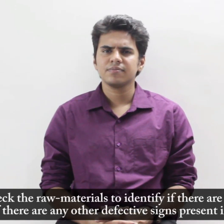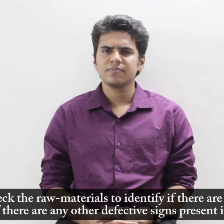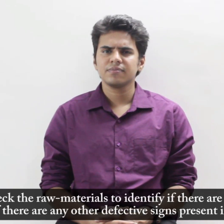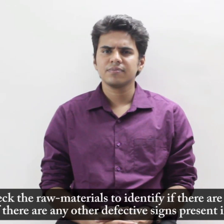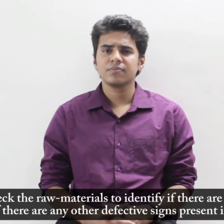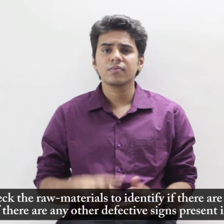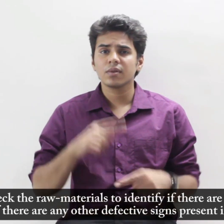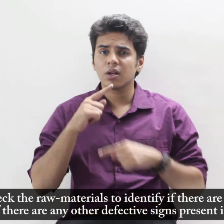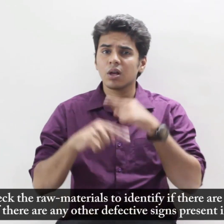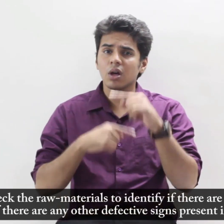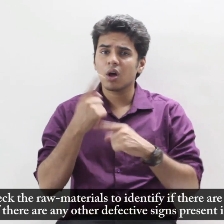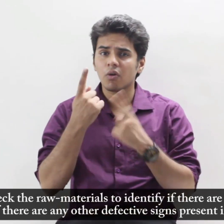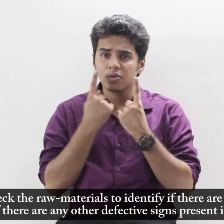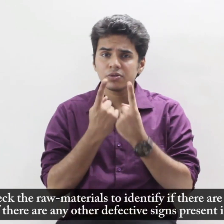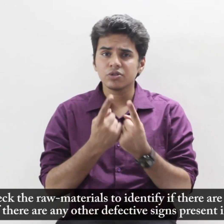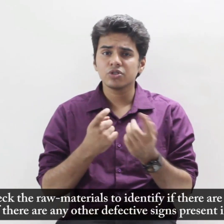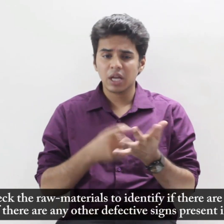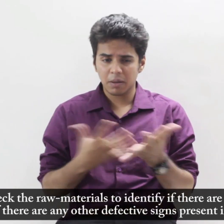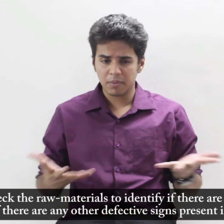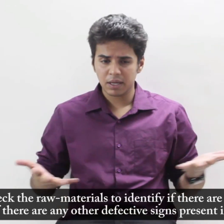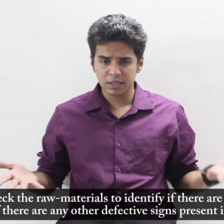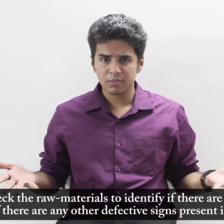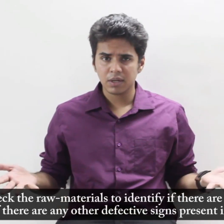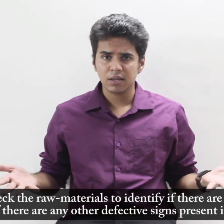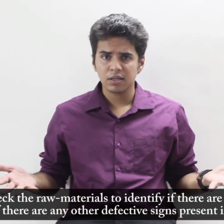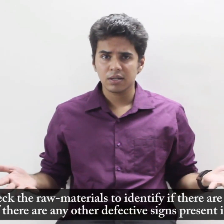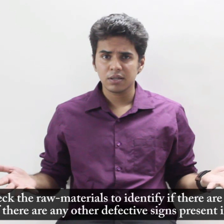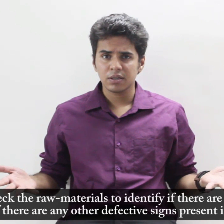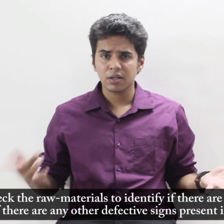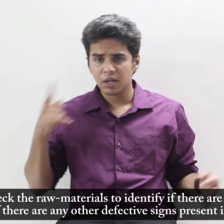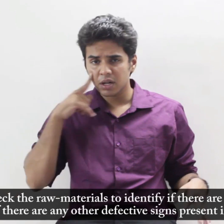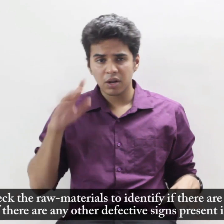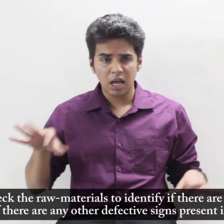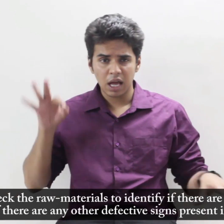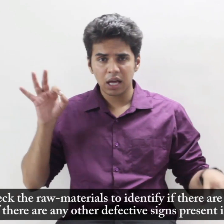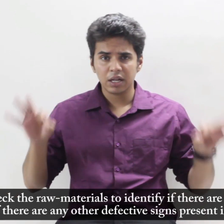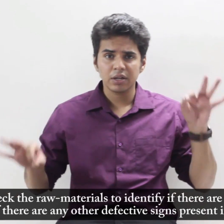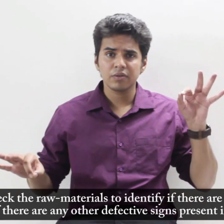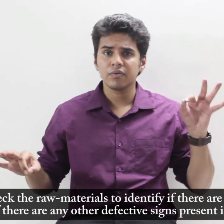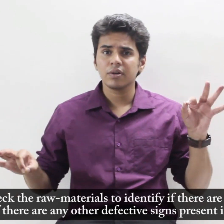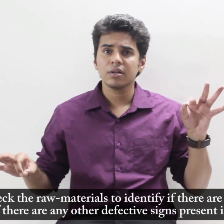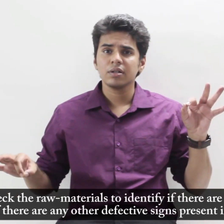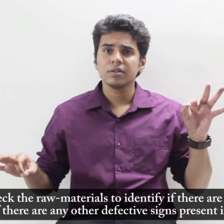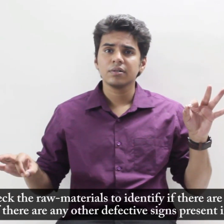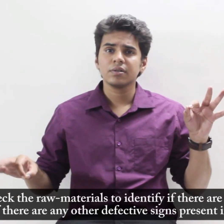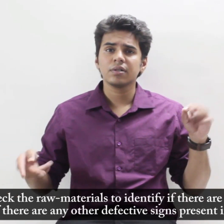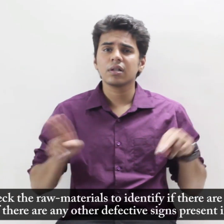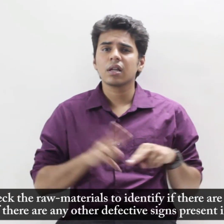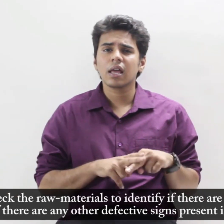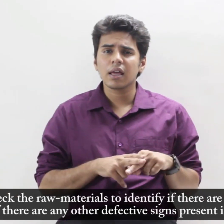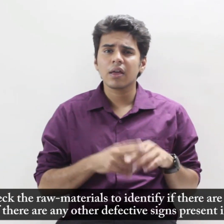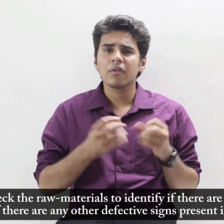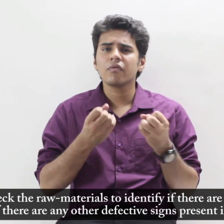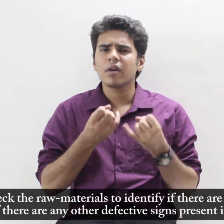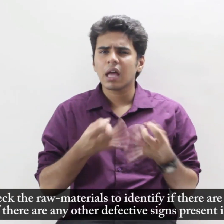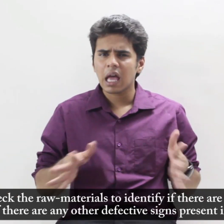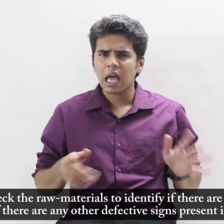Always check the raw materials to identify if there are any signs of discoloration or if there are any